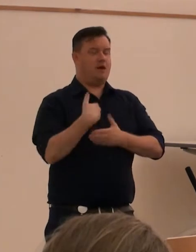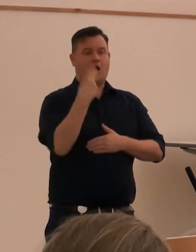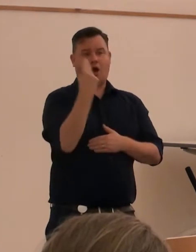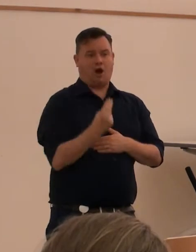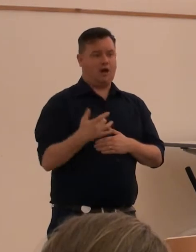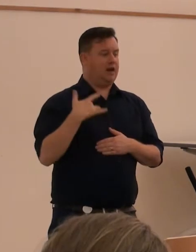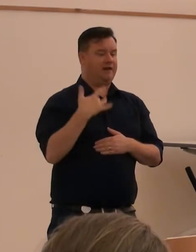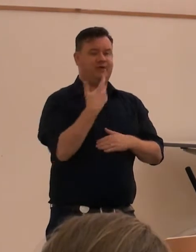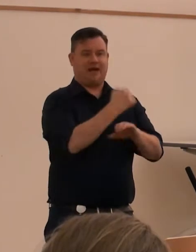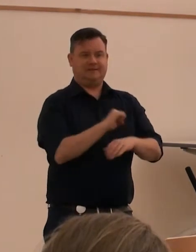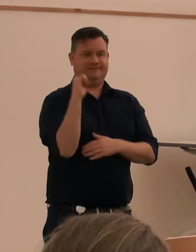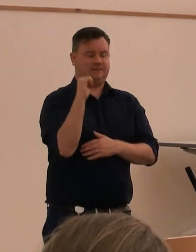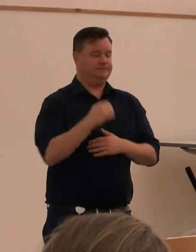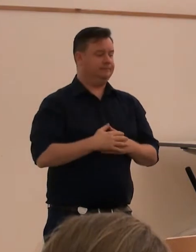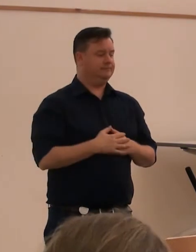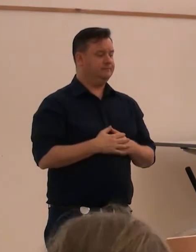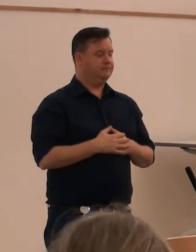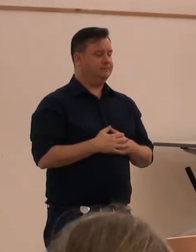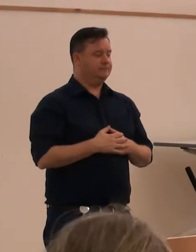and Activism.